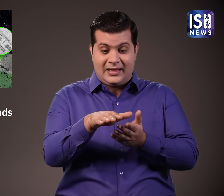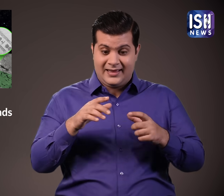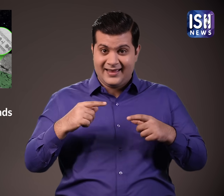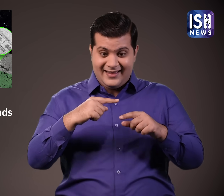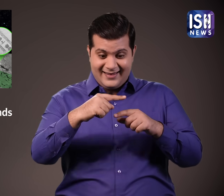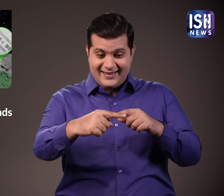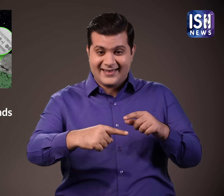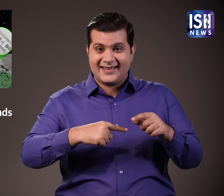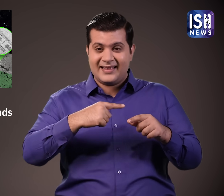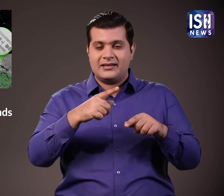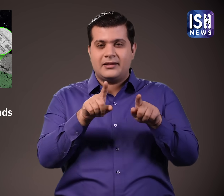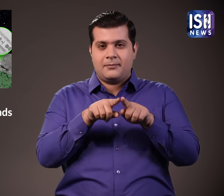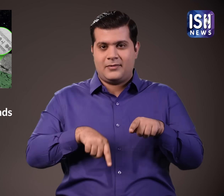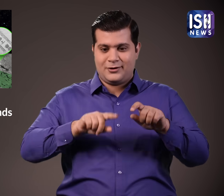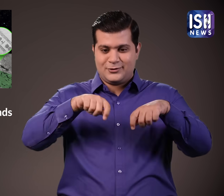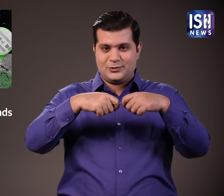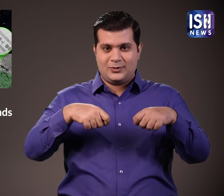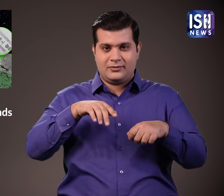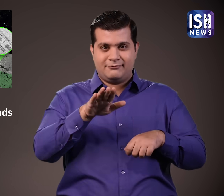Just like the shoes leave an imprint on the ground,